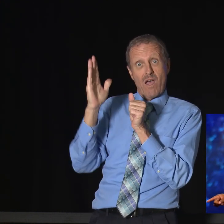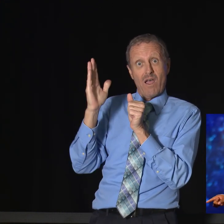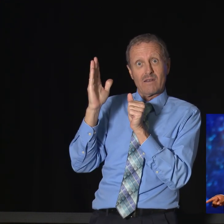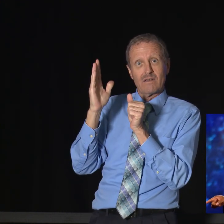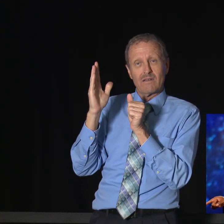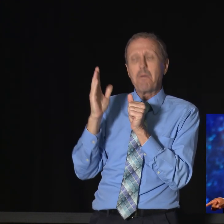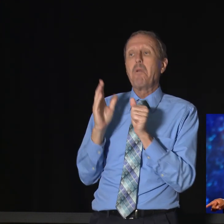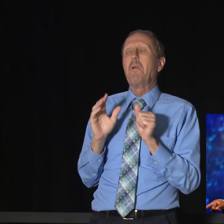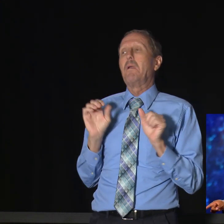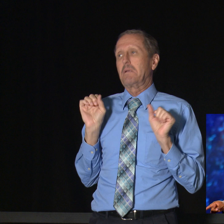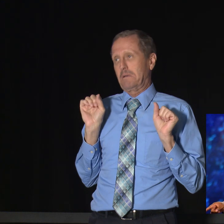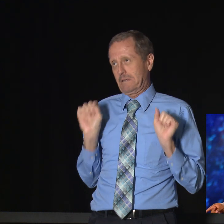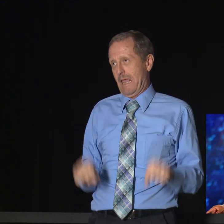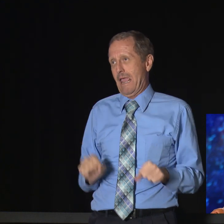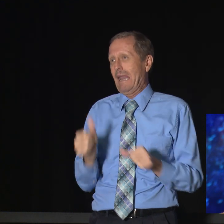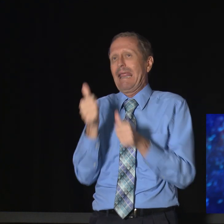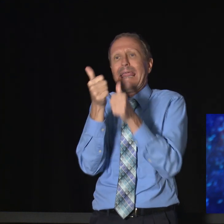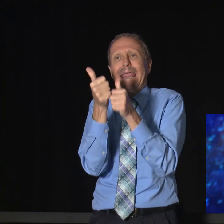things are possible.